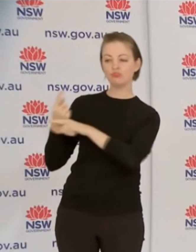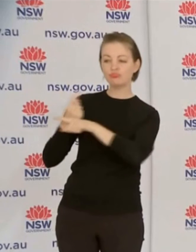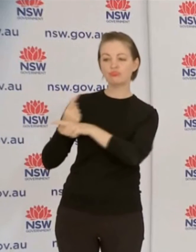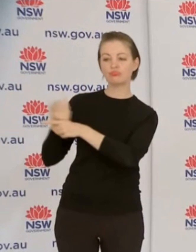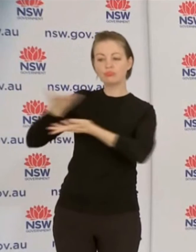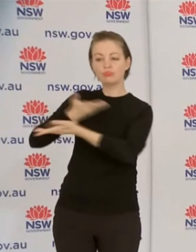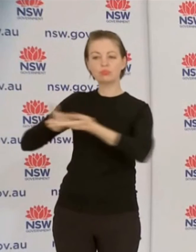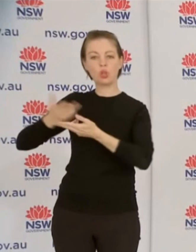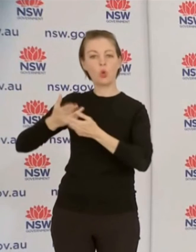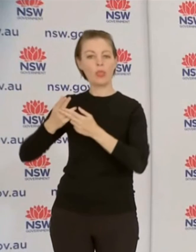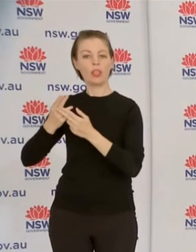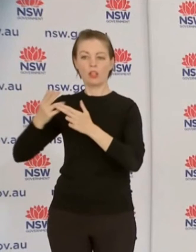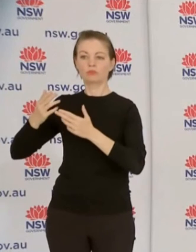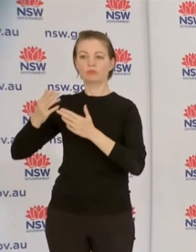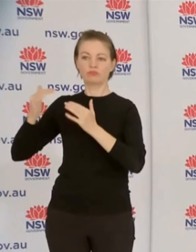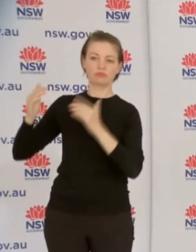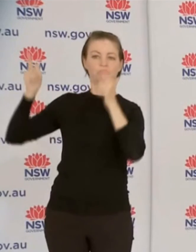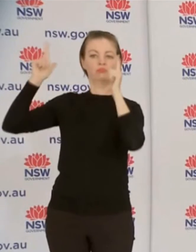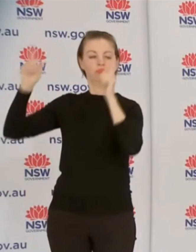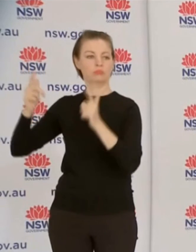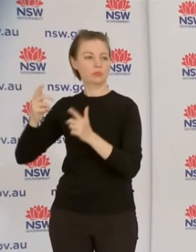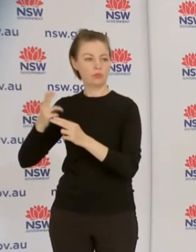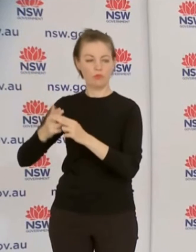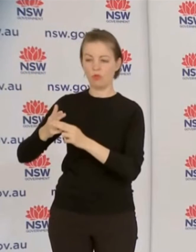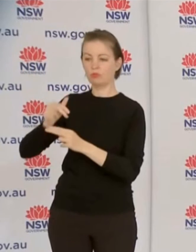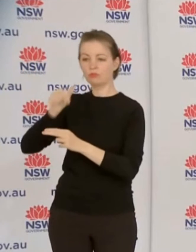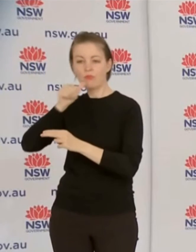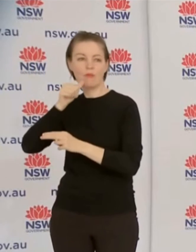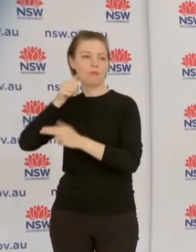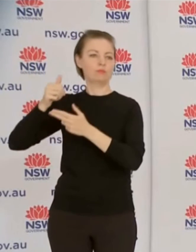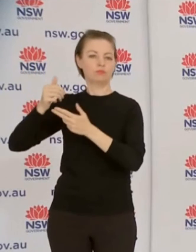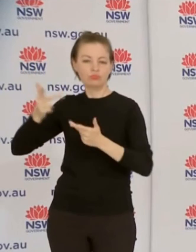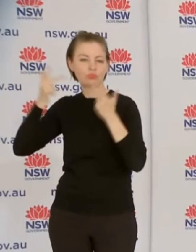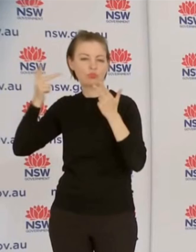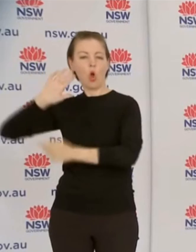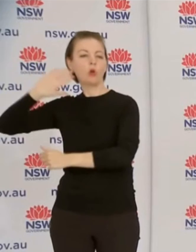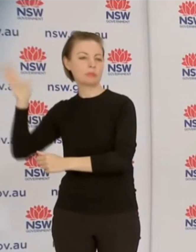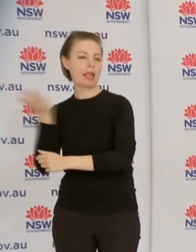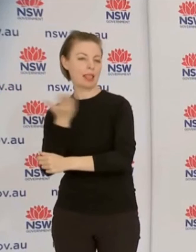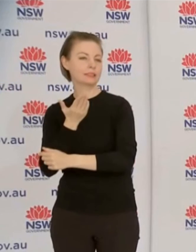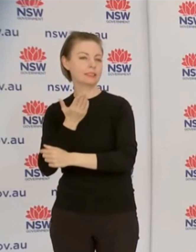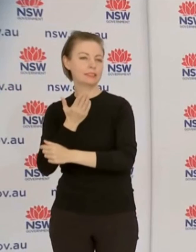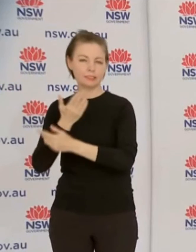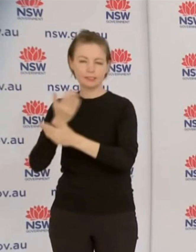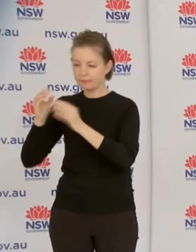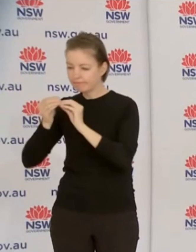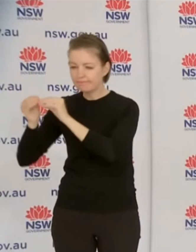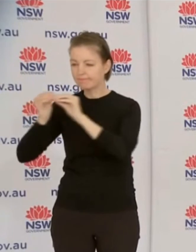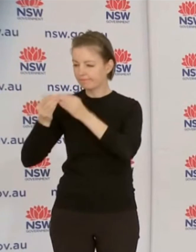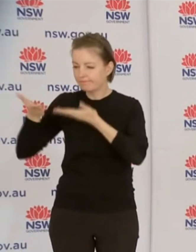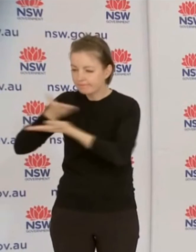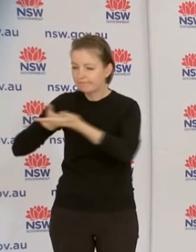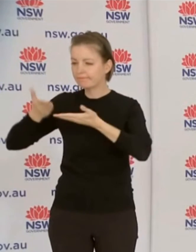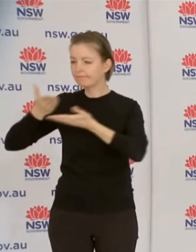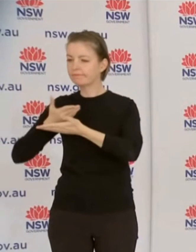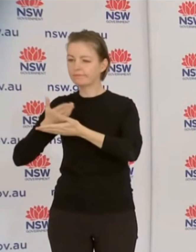general. We reached out to myself and Minister Dominello, had initial talks last week. I know that the Treasurer and Minister Ayres are also engaging with